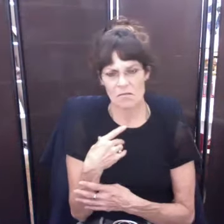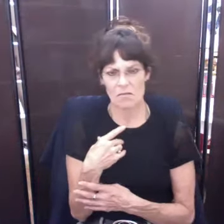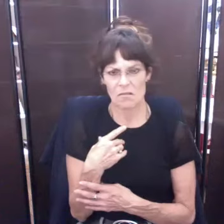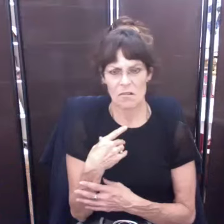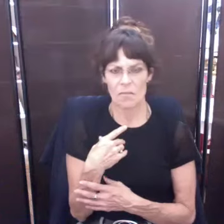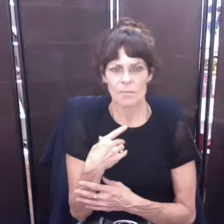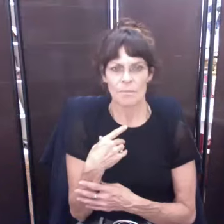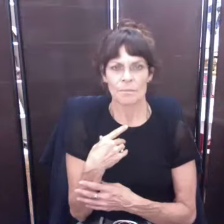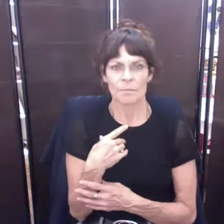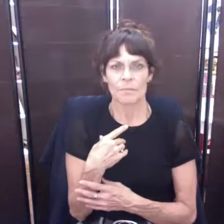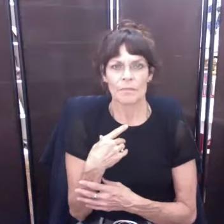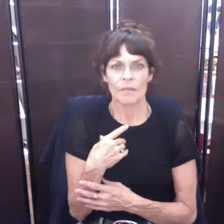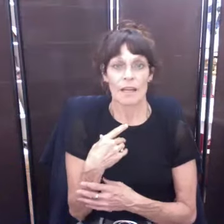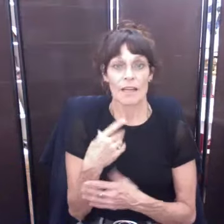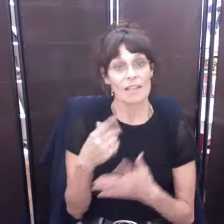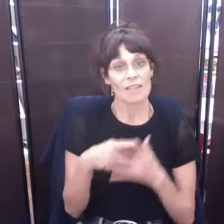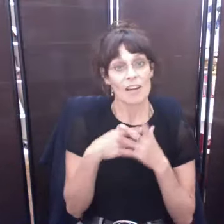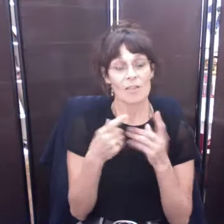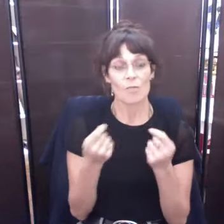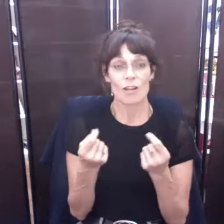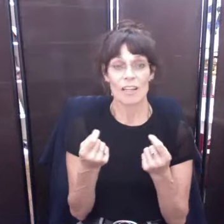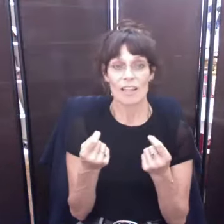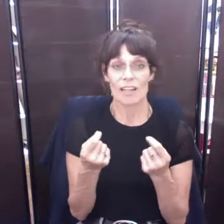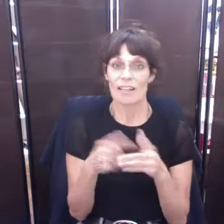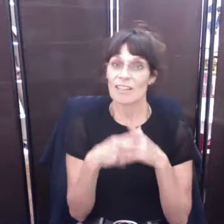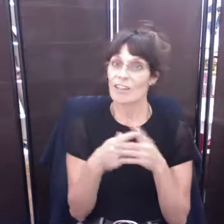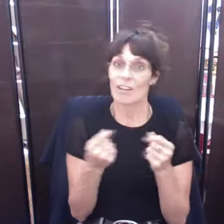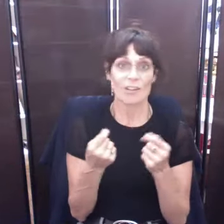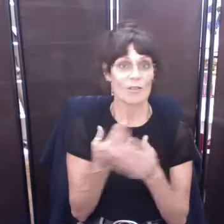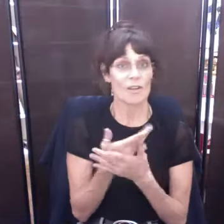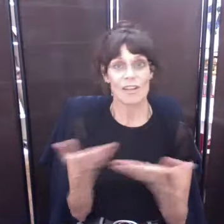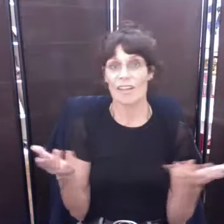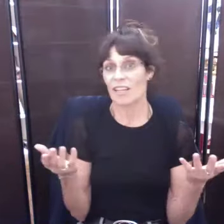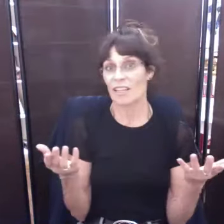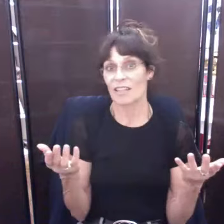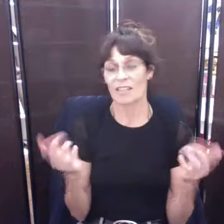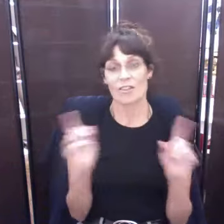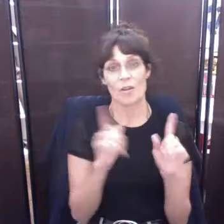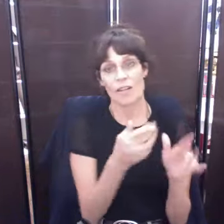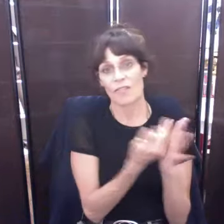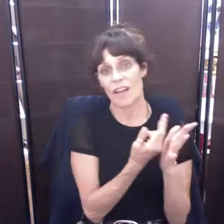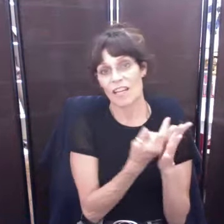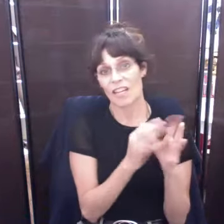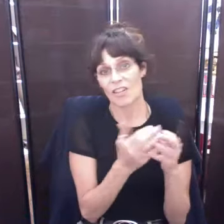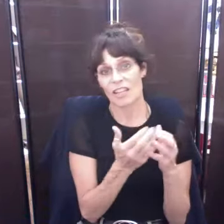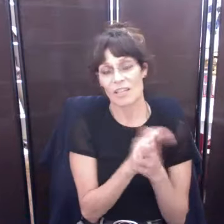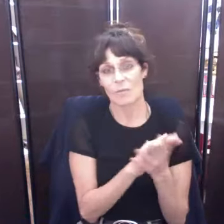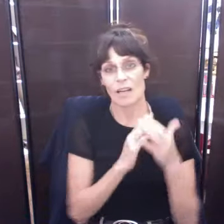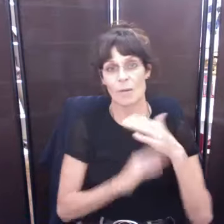I got real busy. And I started doing things I didn't want to do, like going to the financial class and getting really humble and getting teachable